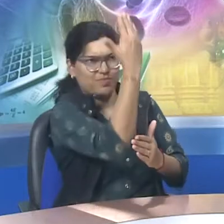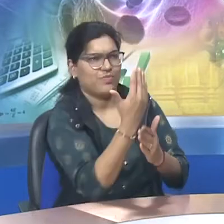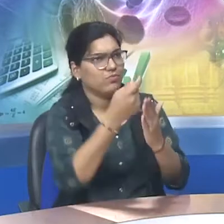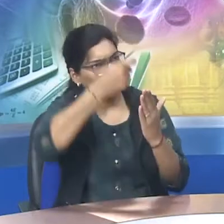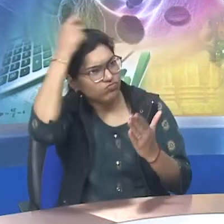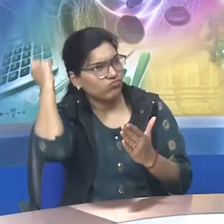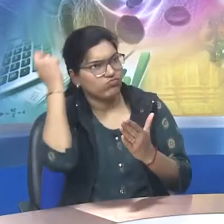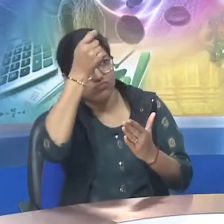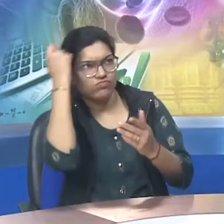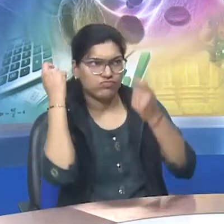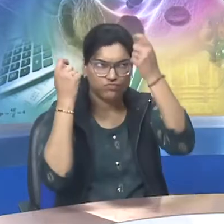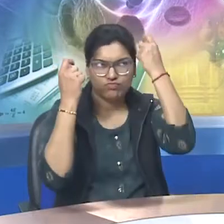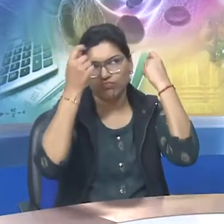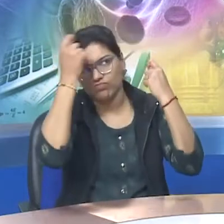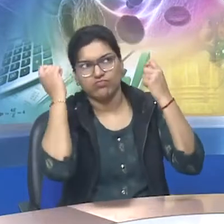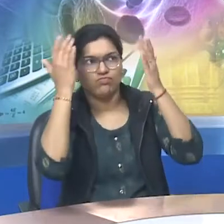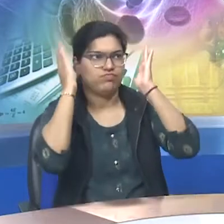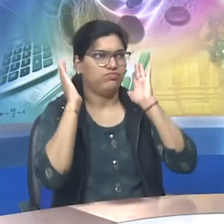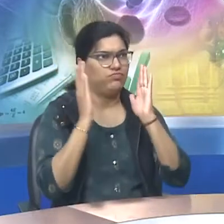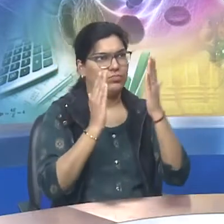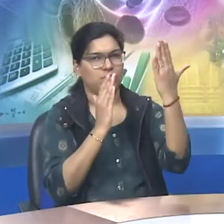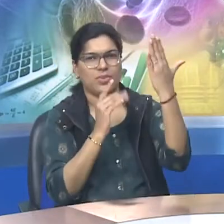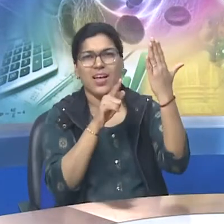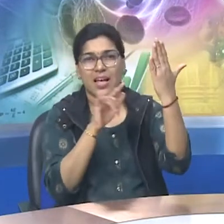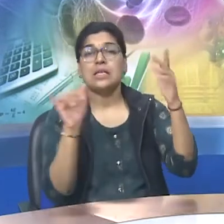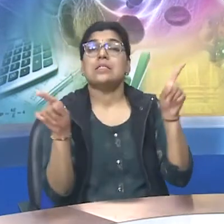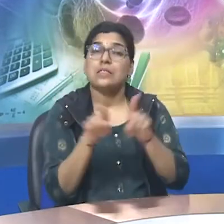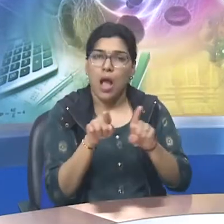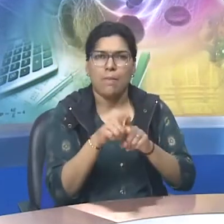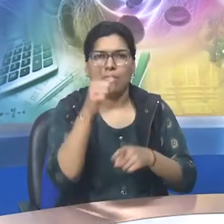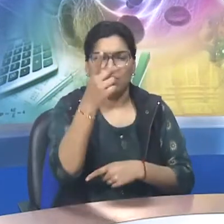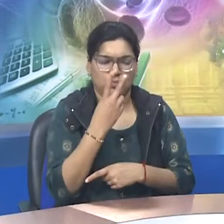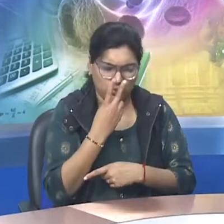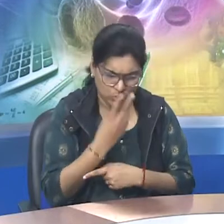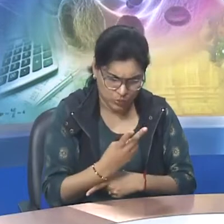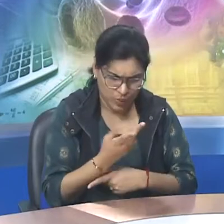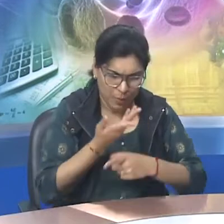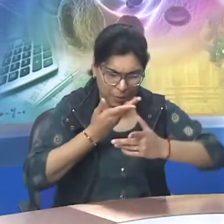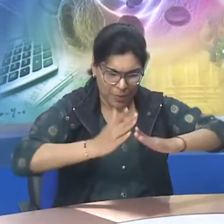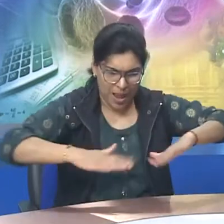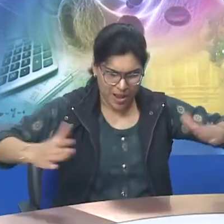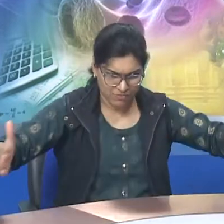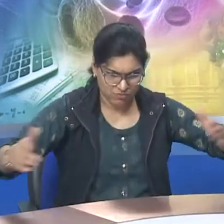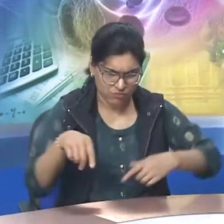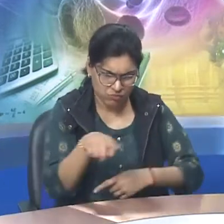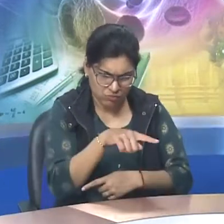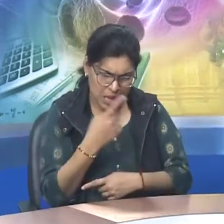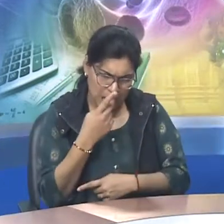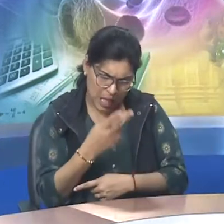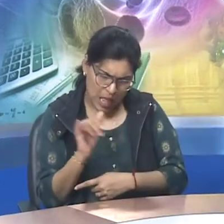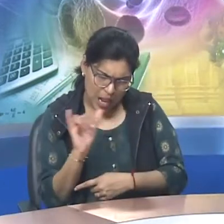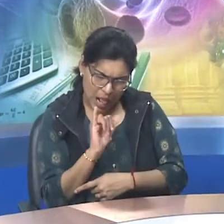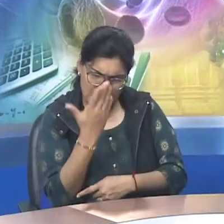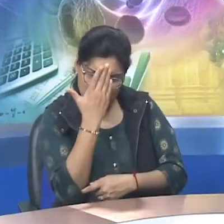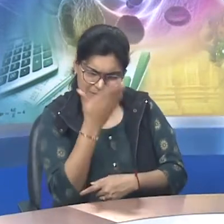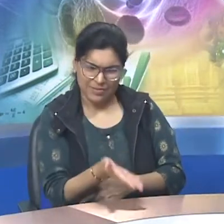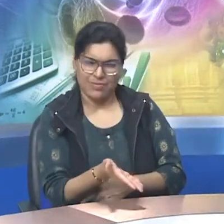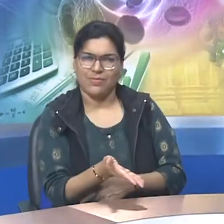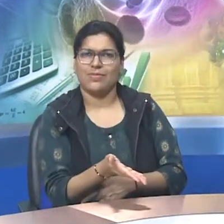We all know the mirror. We see ourselves when we get ready. We see the mirror. So we are comparing